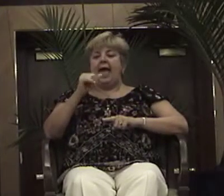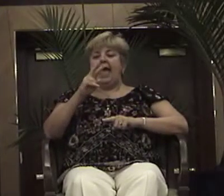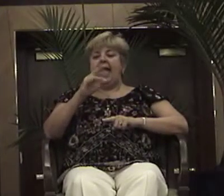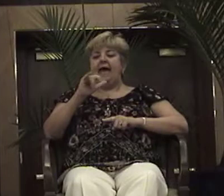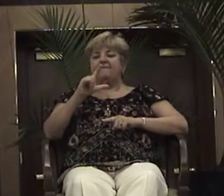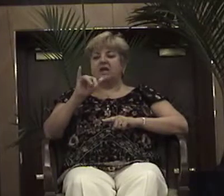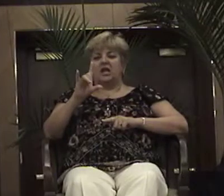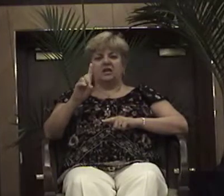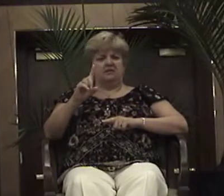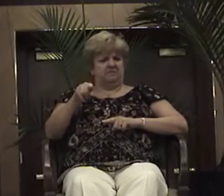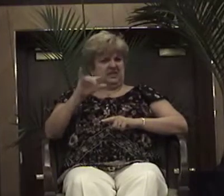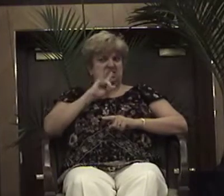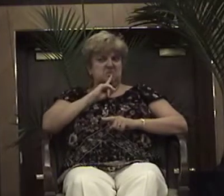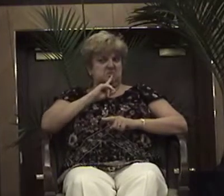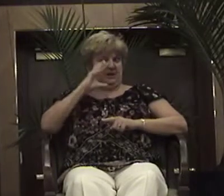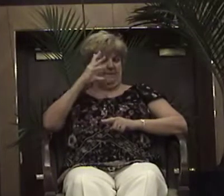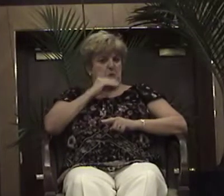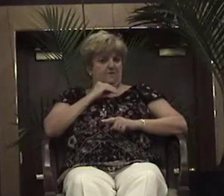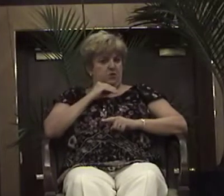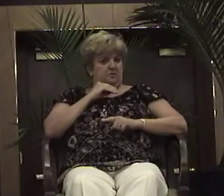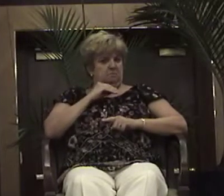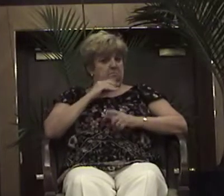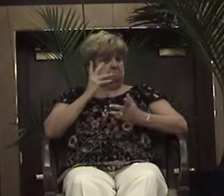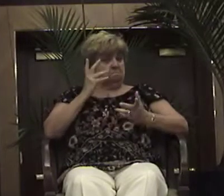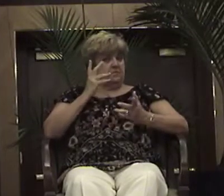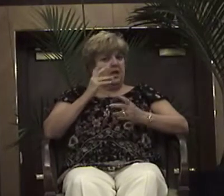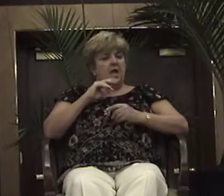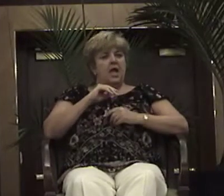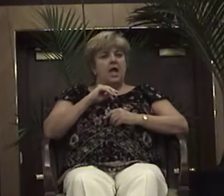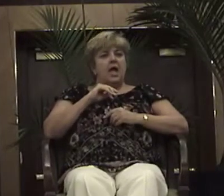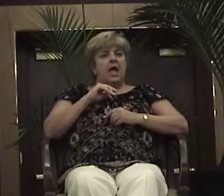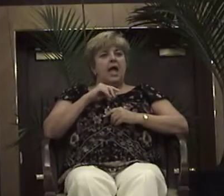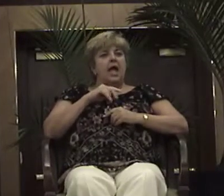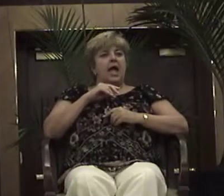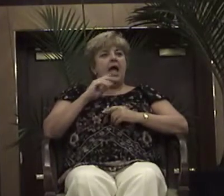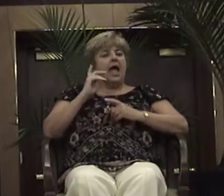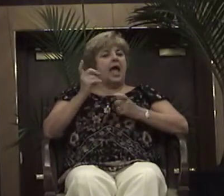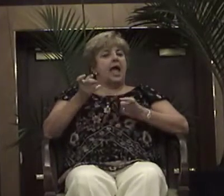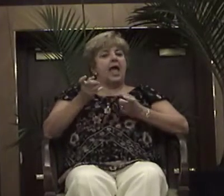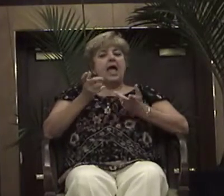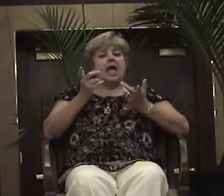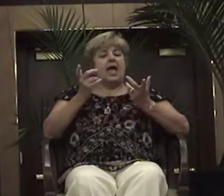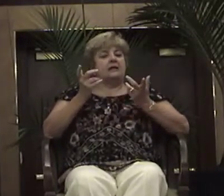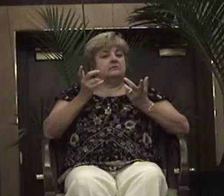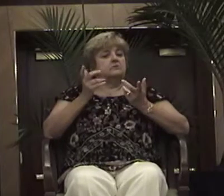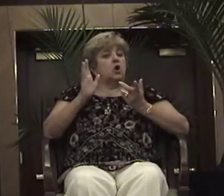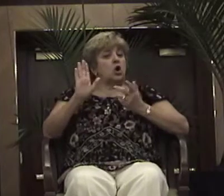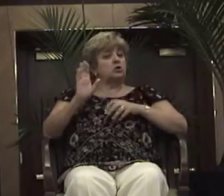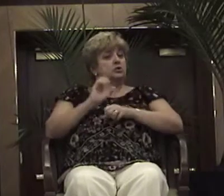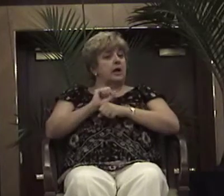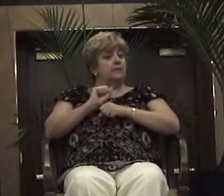a hotel in a railroad divisional town, and she supplied the men with everything, food, loving, and lodging.